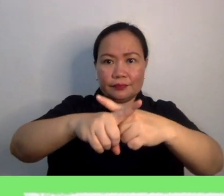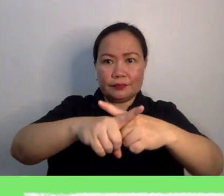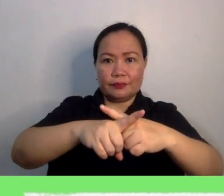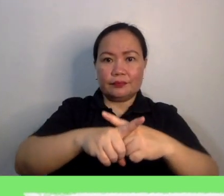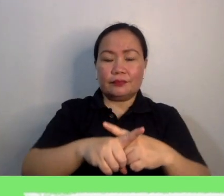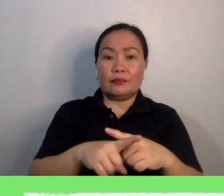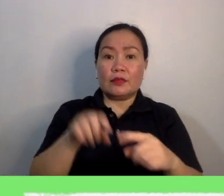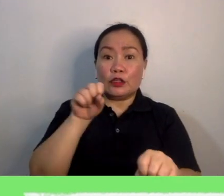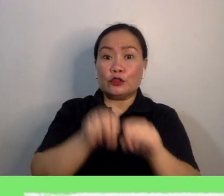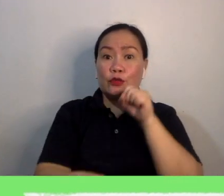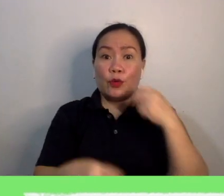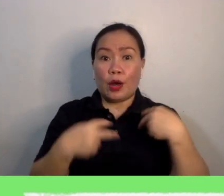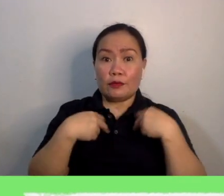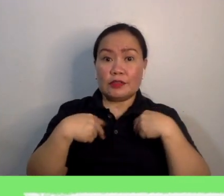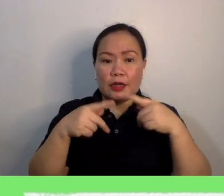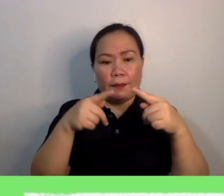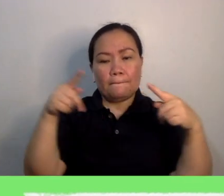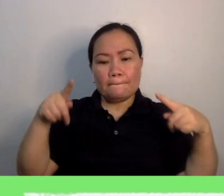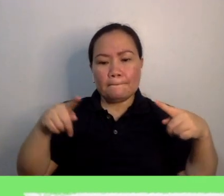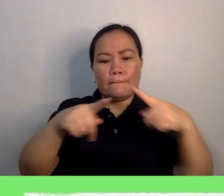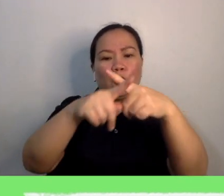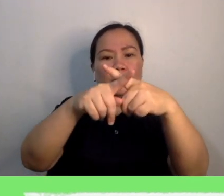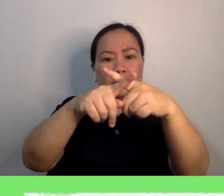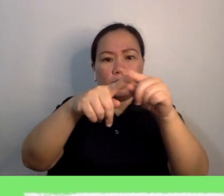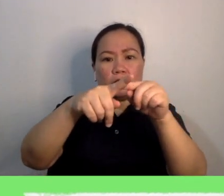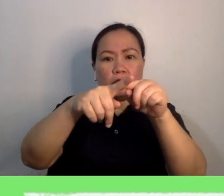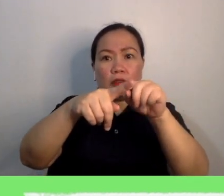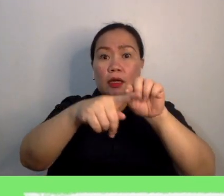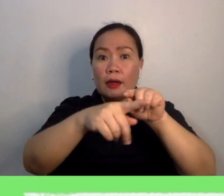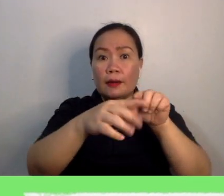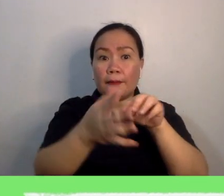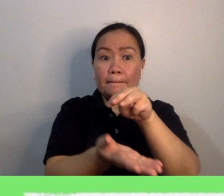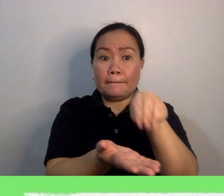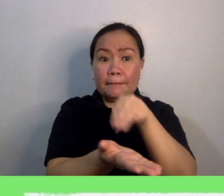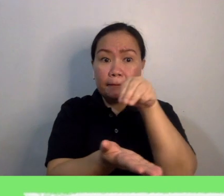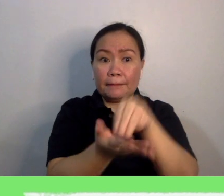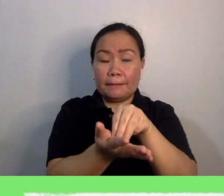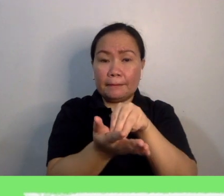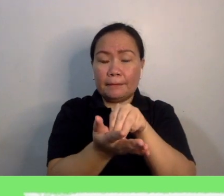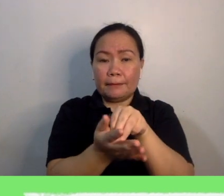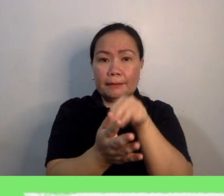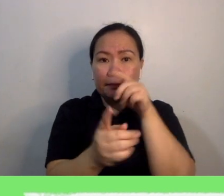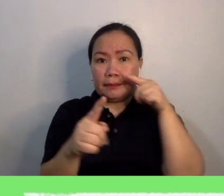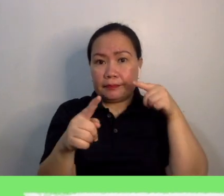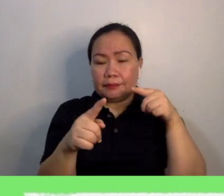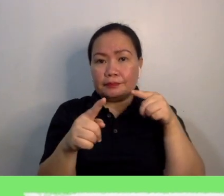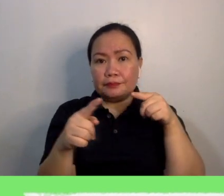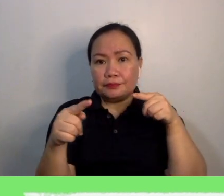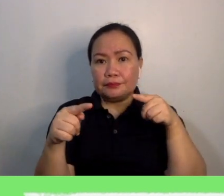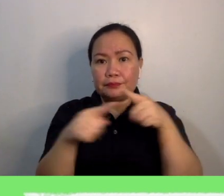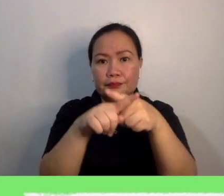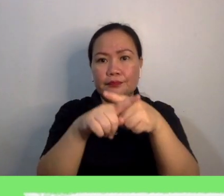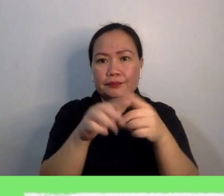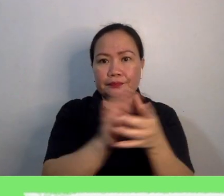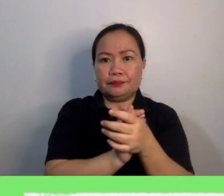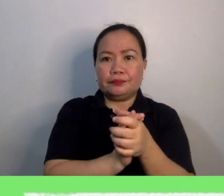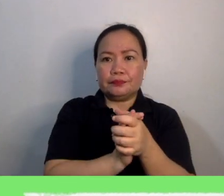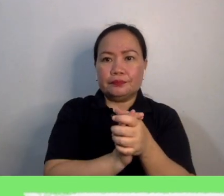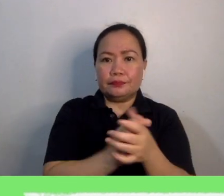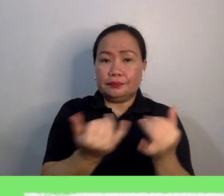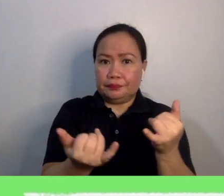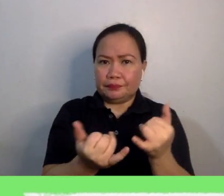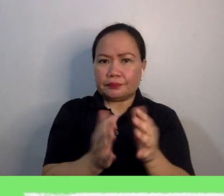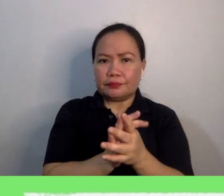therefore, meron siyang point of intersection. Okay? So, meron siyang point of intersection. Now, isa-isahin